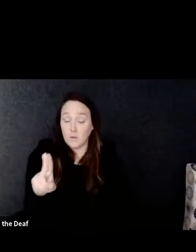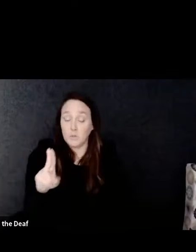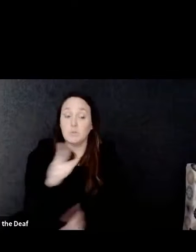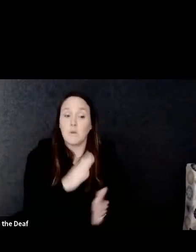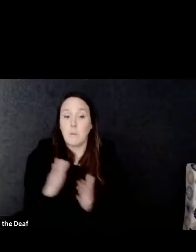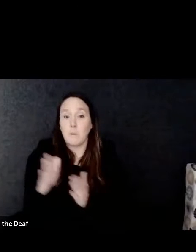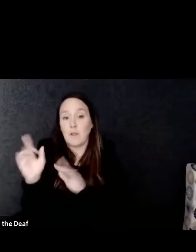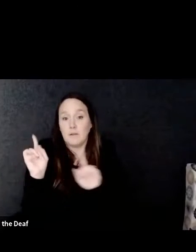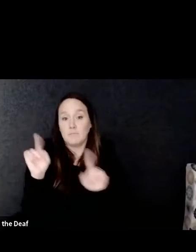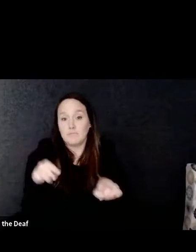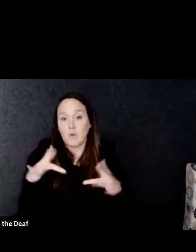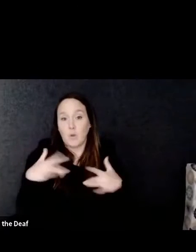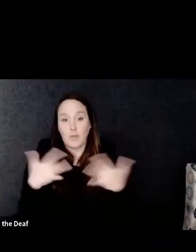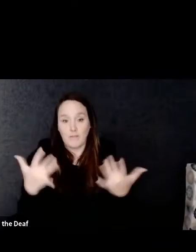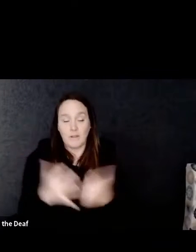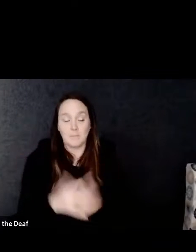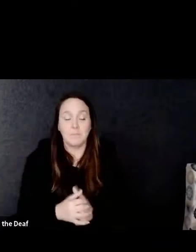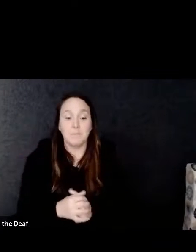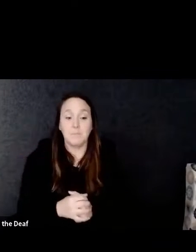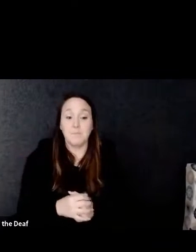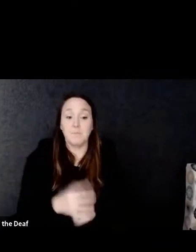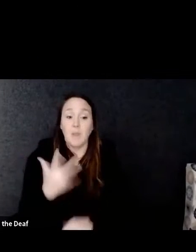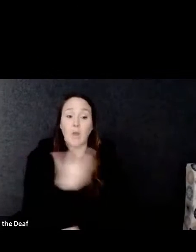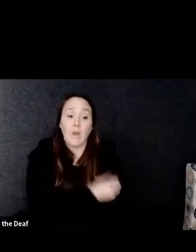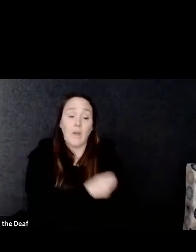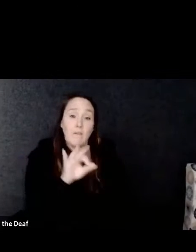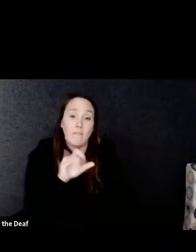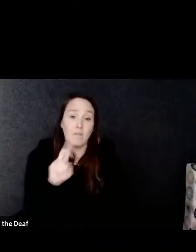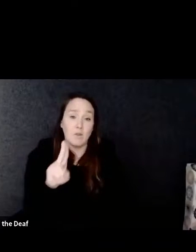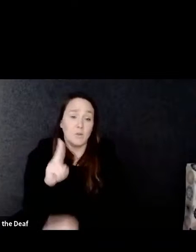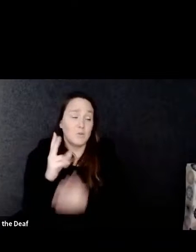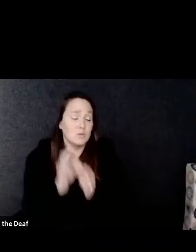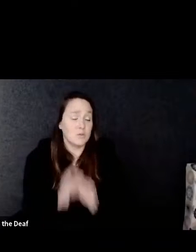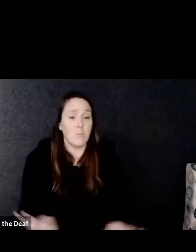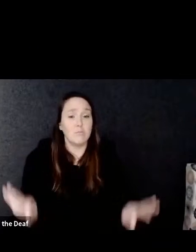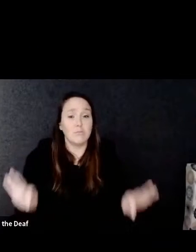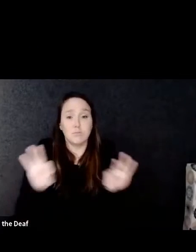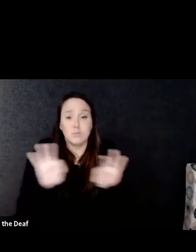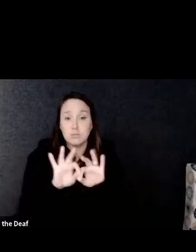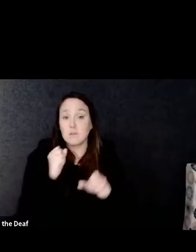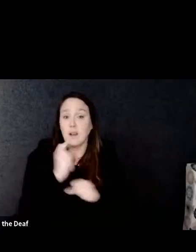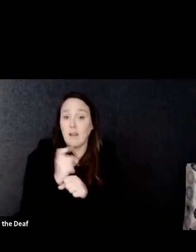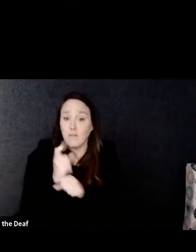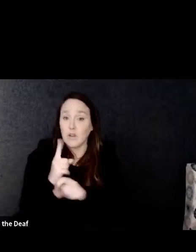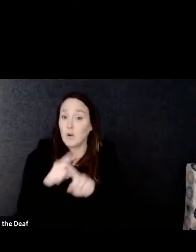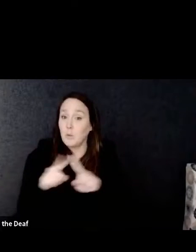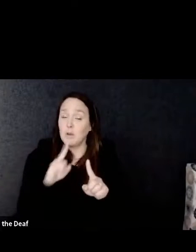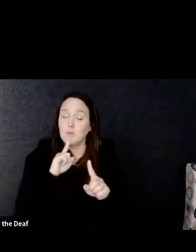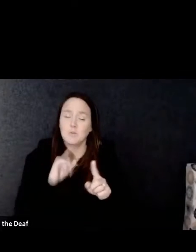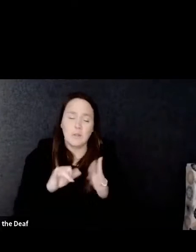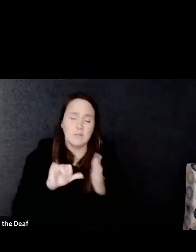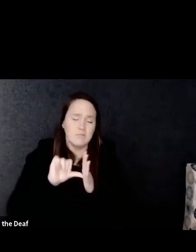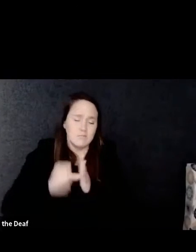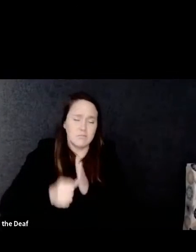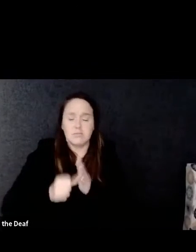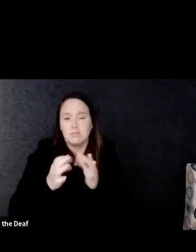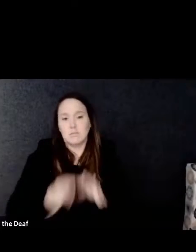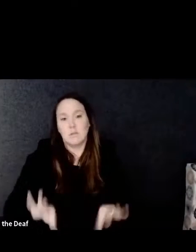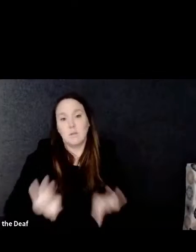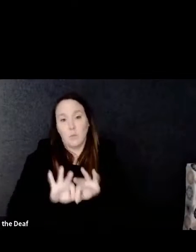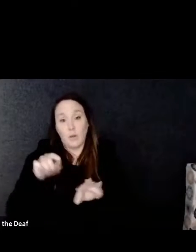shot. Getting your flu shot is very important. Is important every year, but it's extremely important this year.